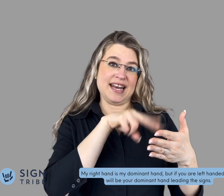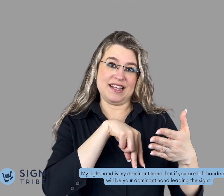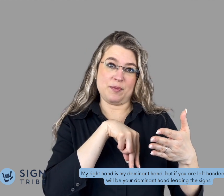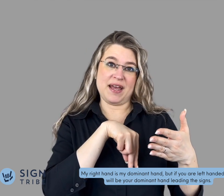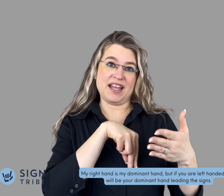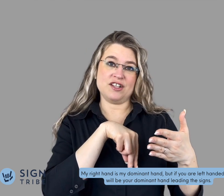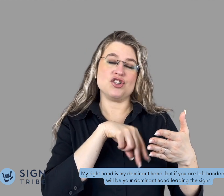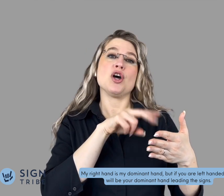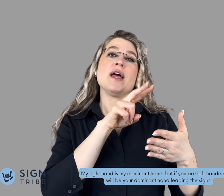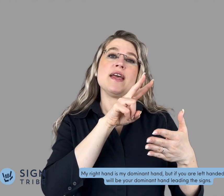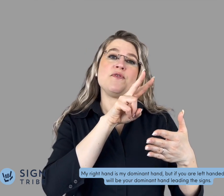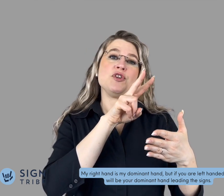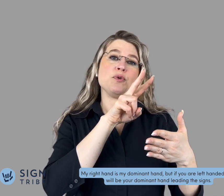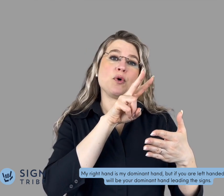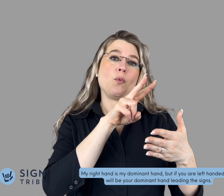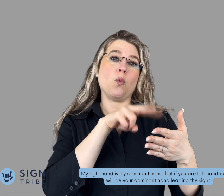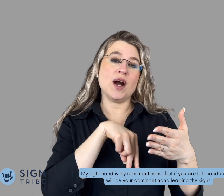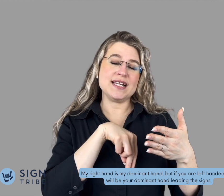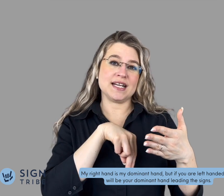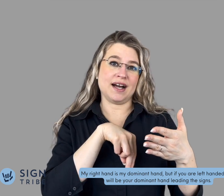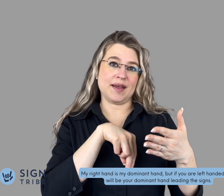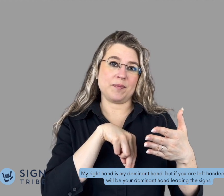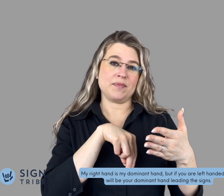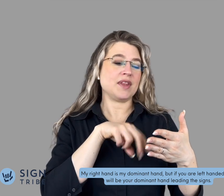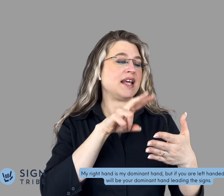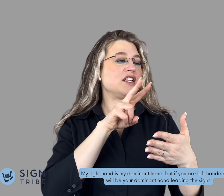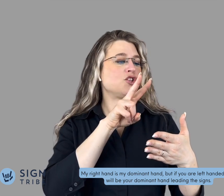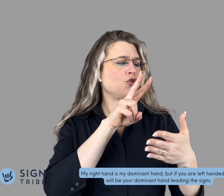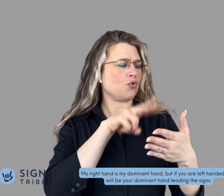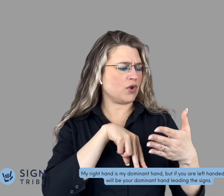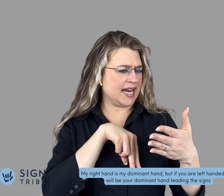the page. If you do it one time, that is read,